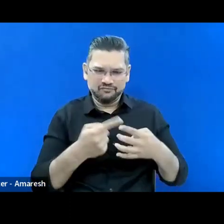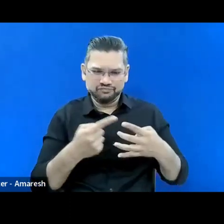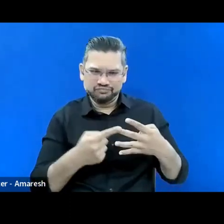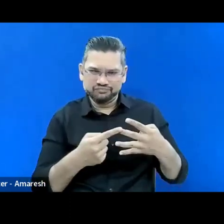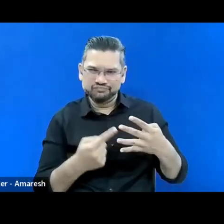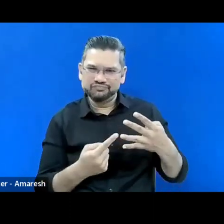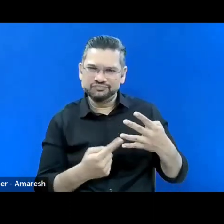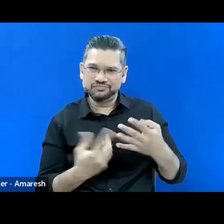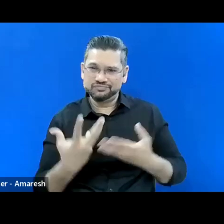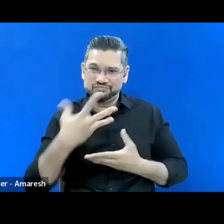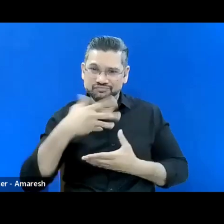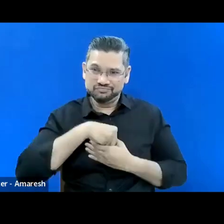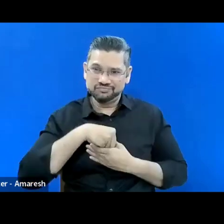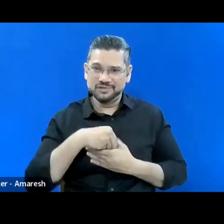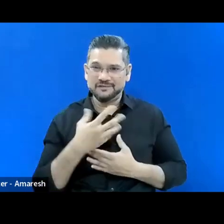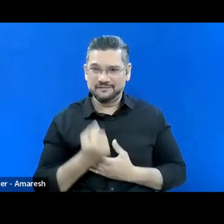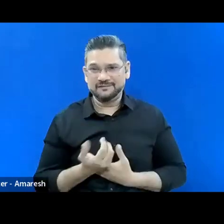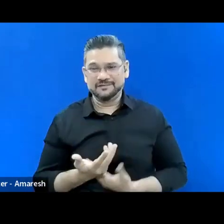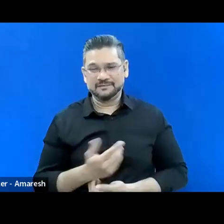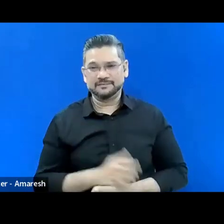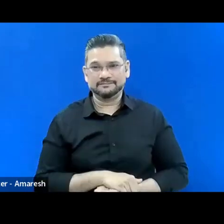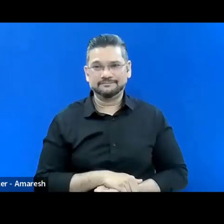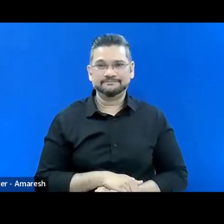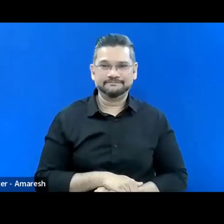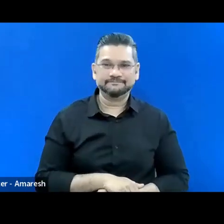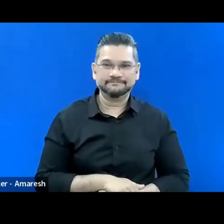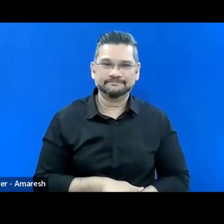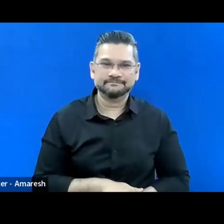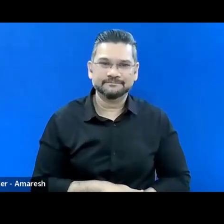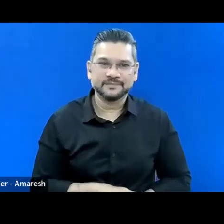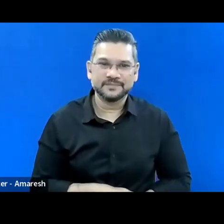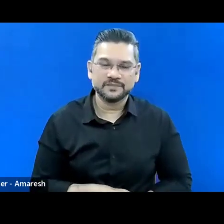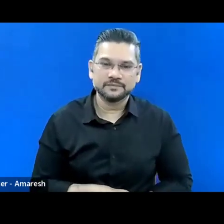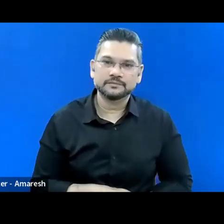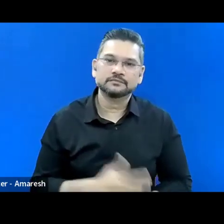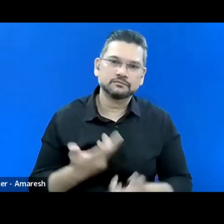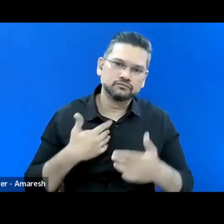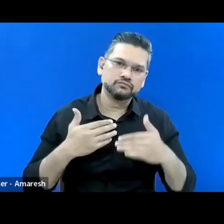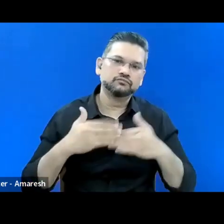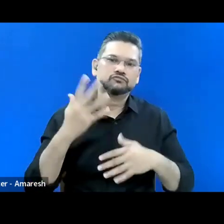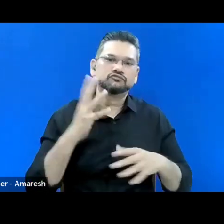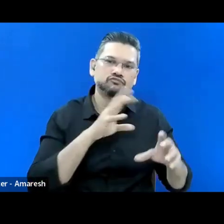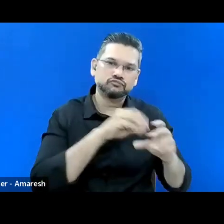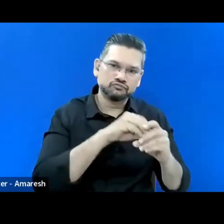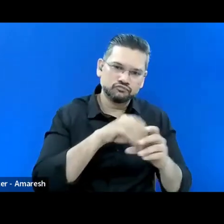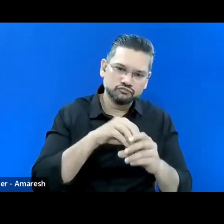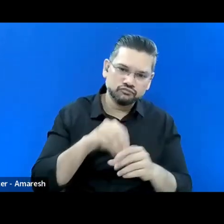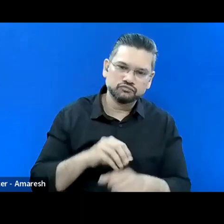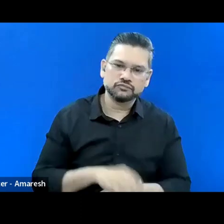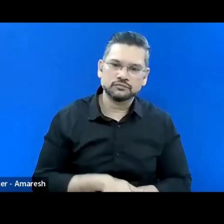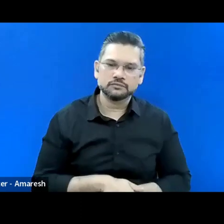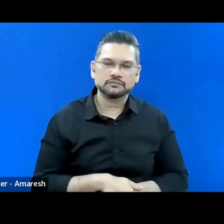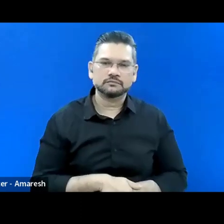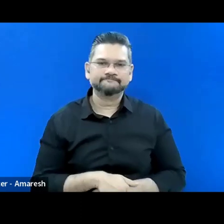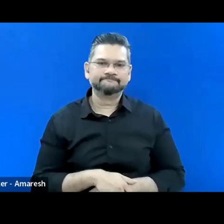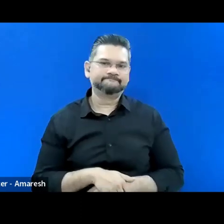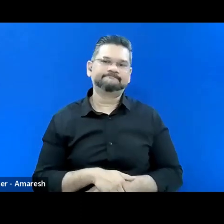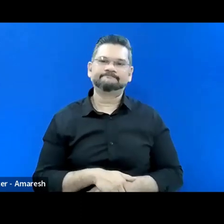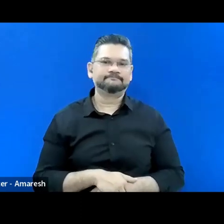And definitely we need to talk more about, you know, inclusion, where it is not limited